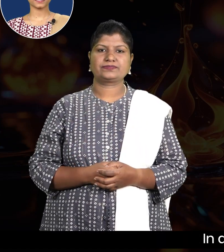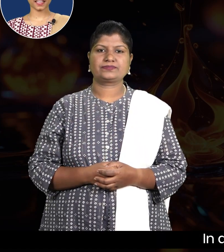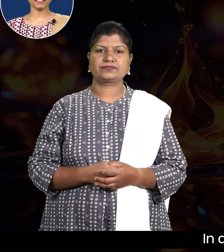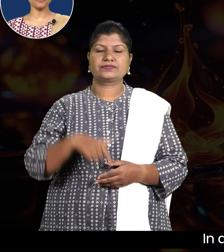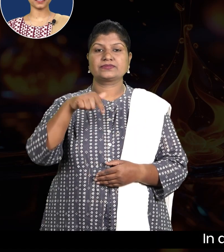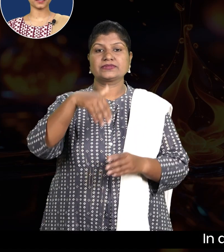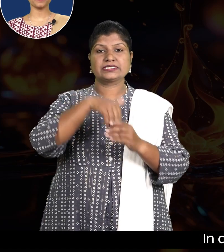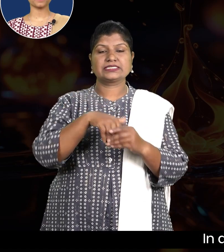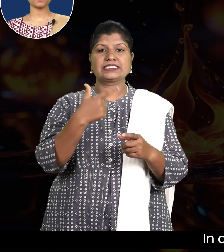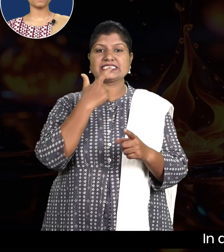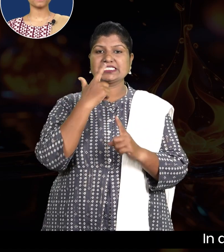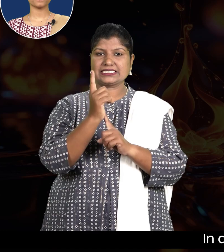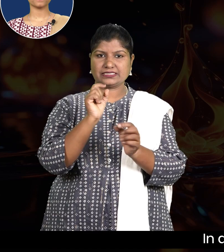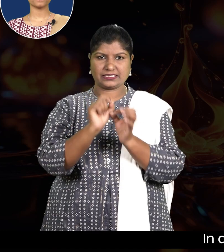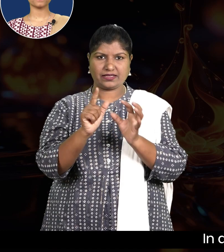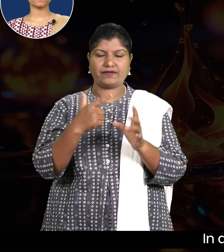In a candle flame,